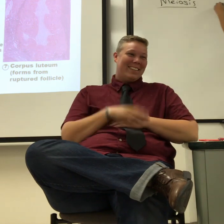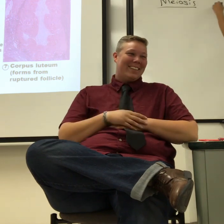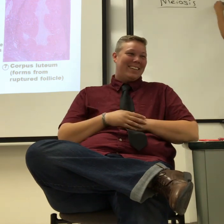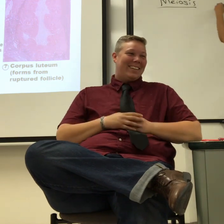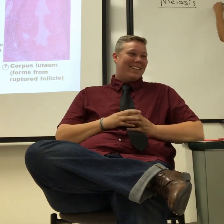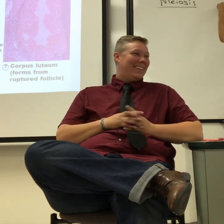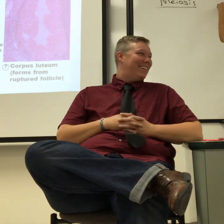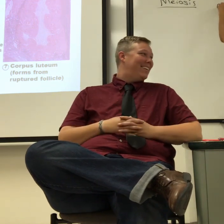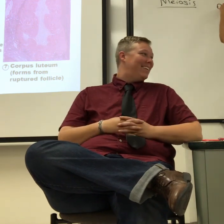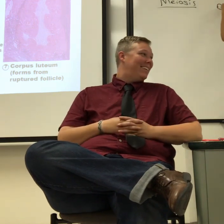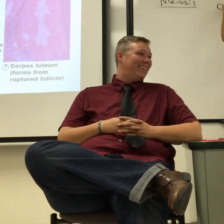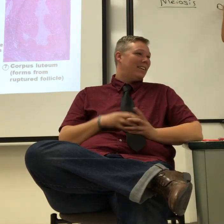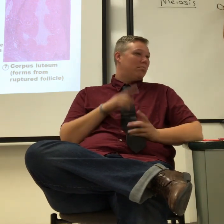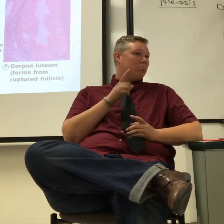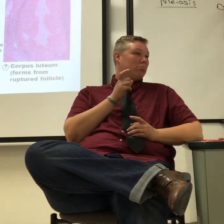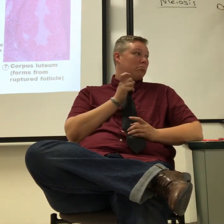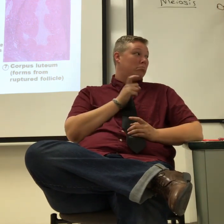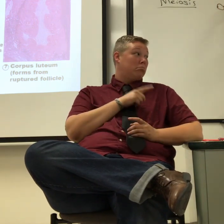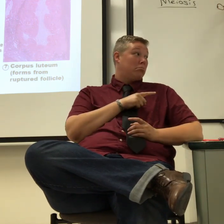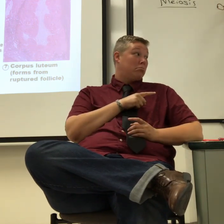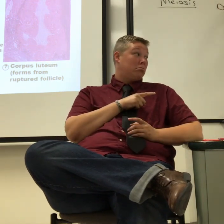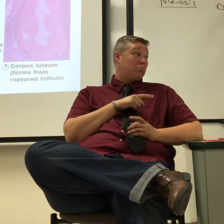If you've forgotten that, write it again.